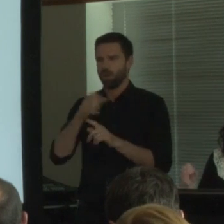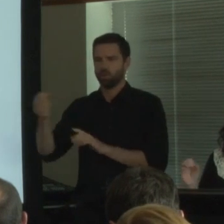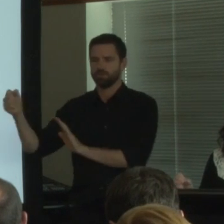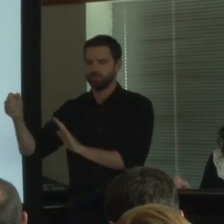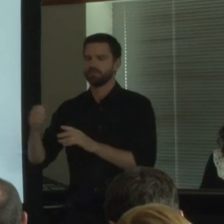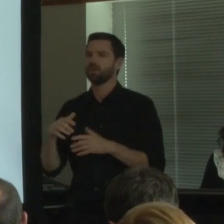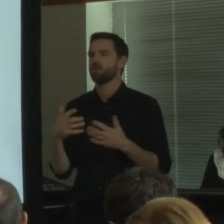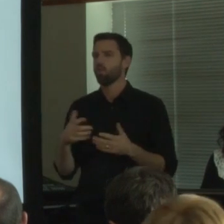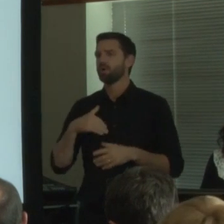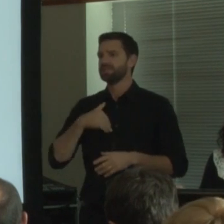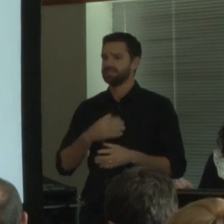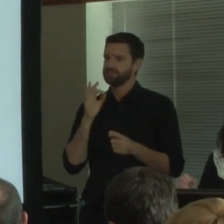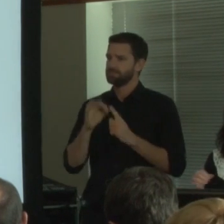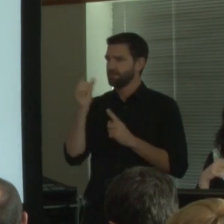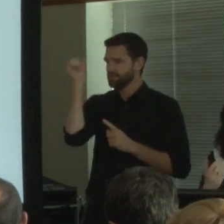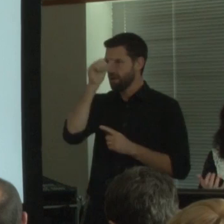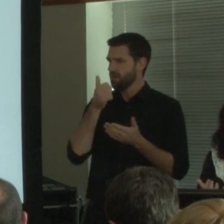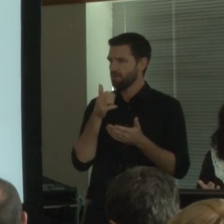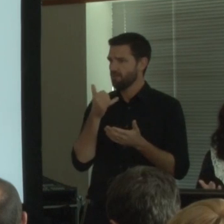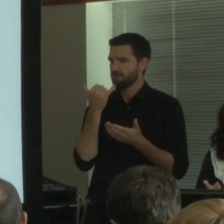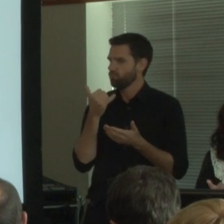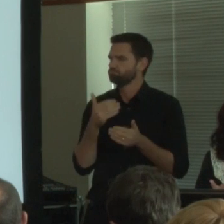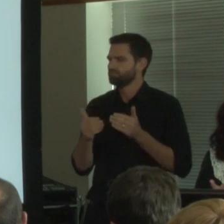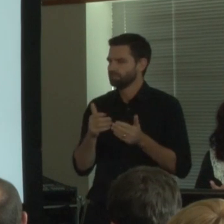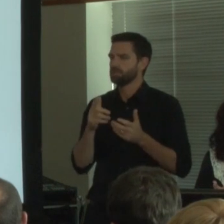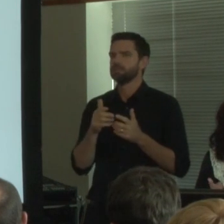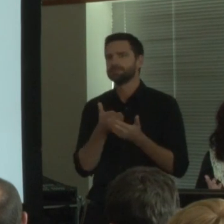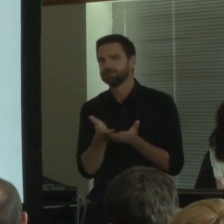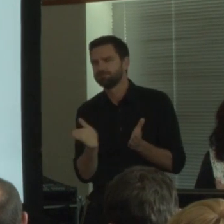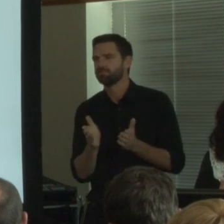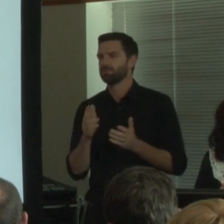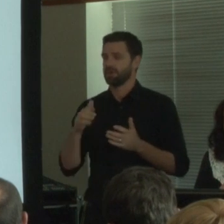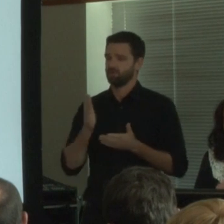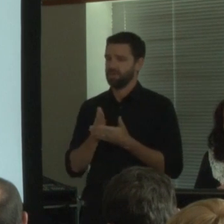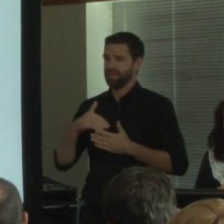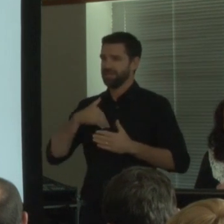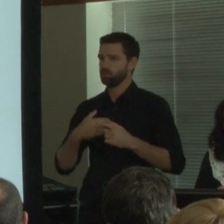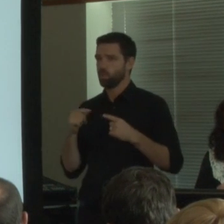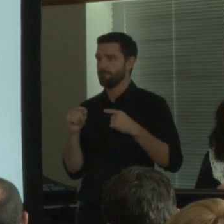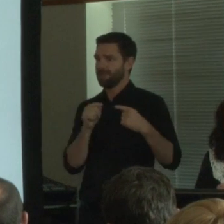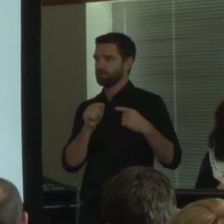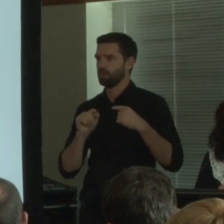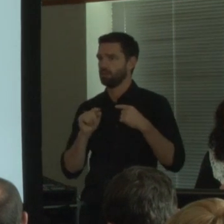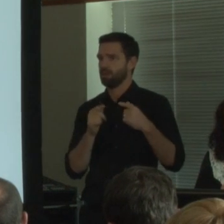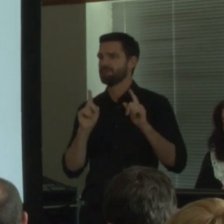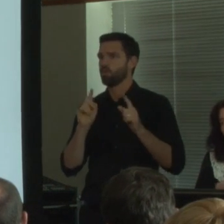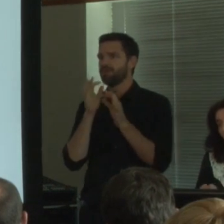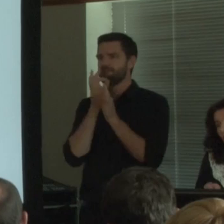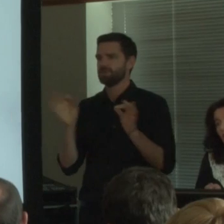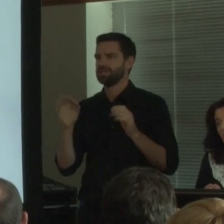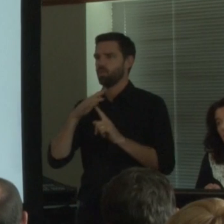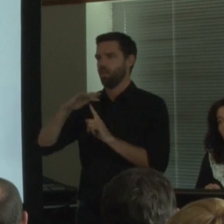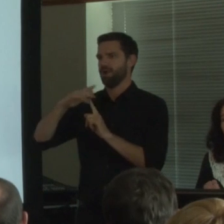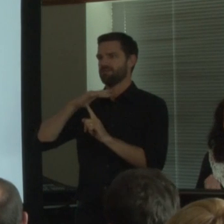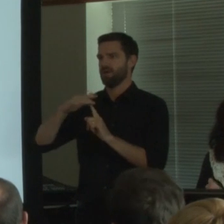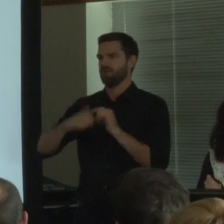need any particular smartphone. And then what I had to do was battle, and I mean battle, to get Wi-Fi, free Wi-Fi throughout the